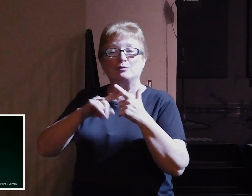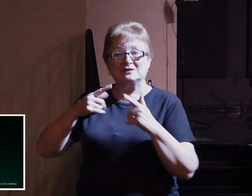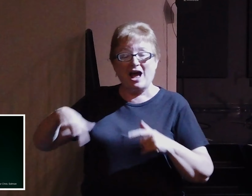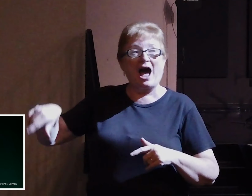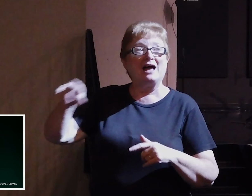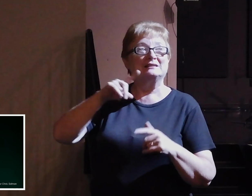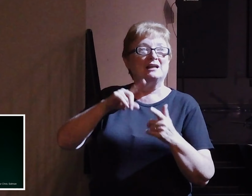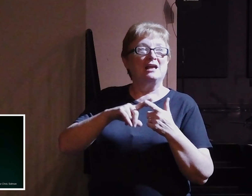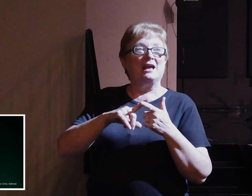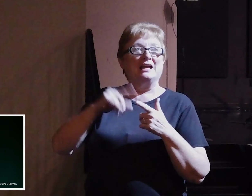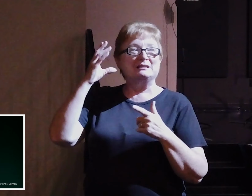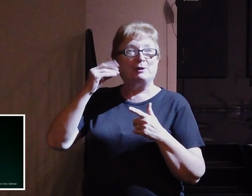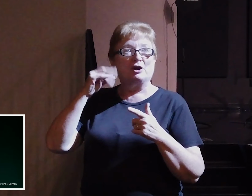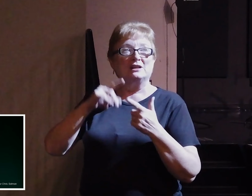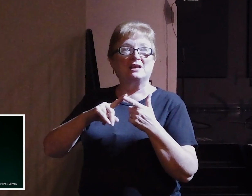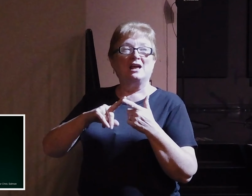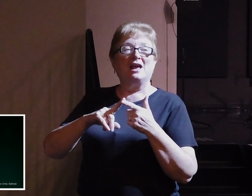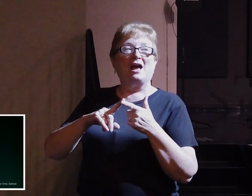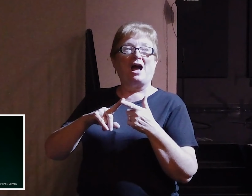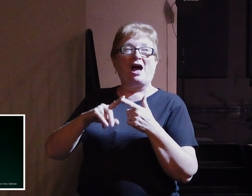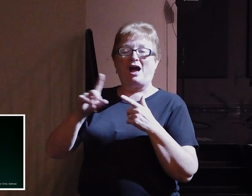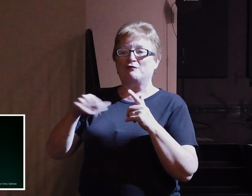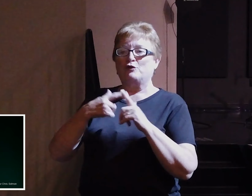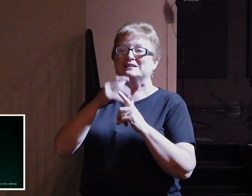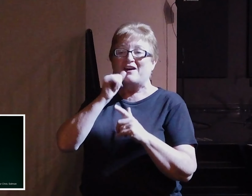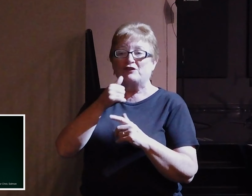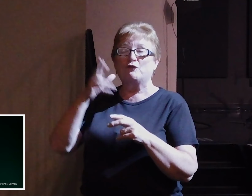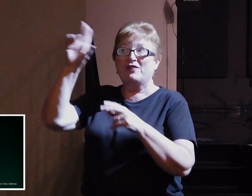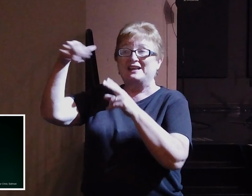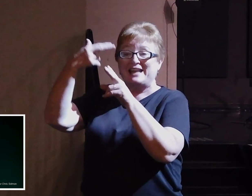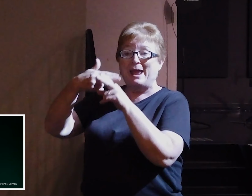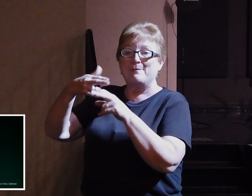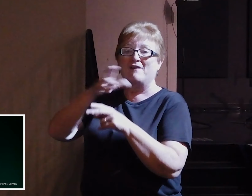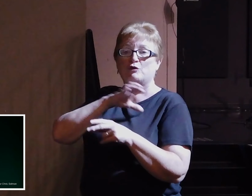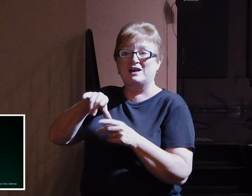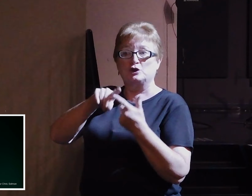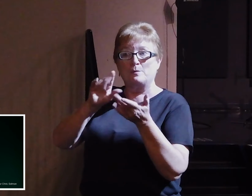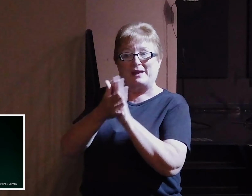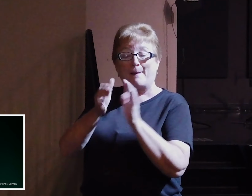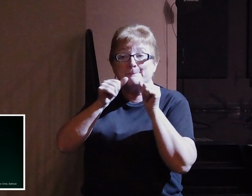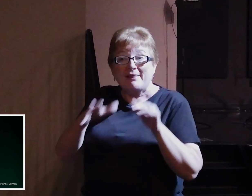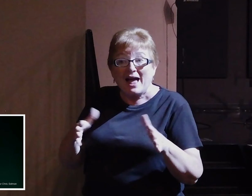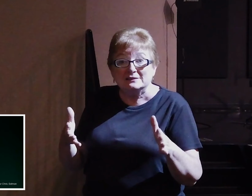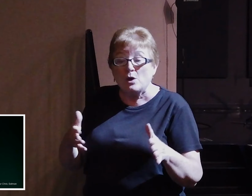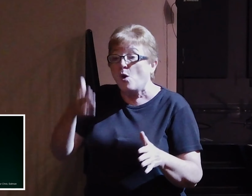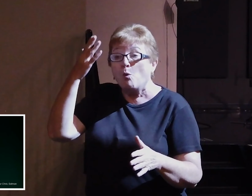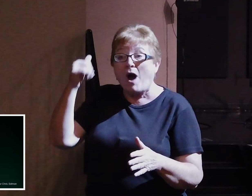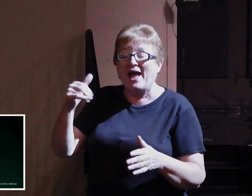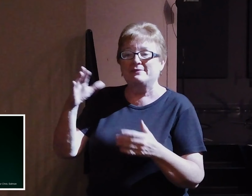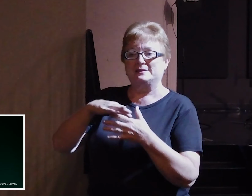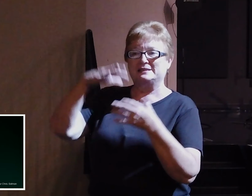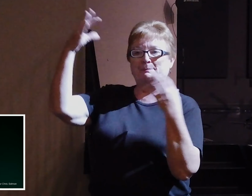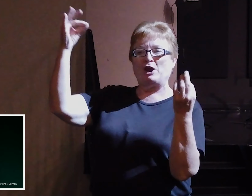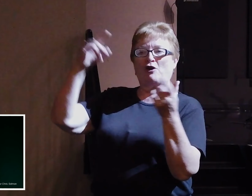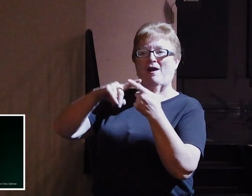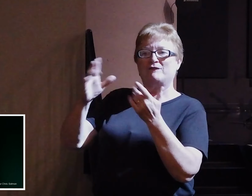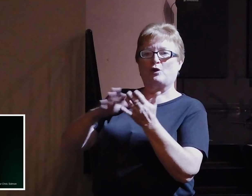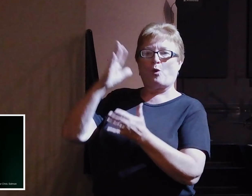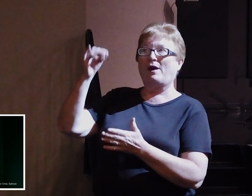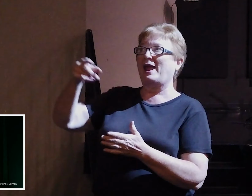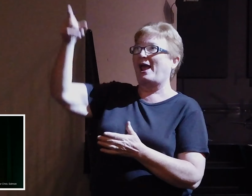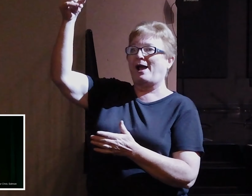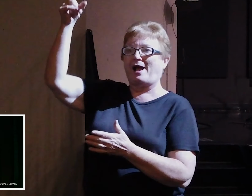suffering, suffering for the name of Christ and that they're blessed. And why? Because the spirit of glory and of God